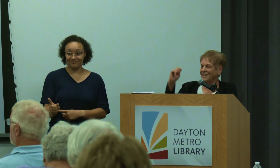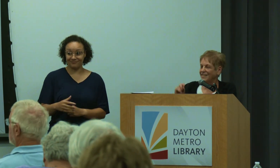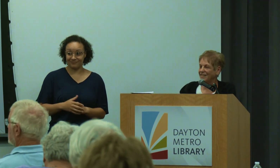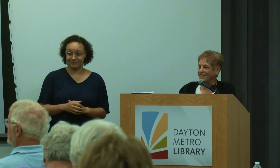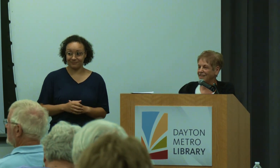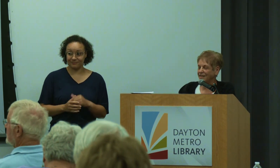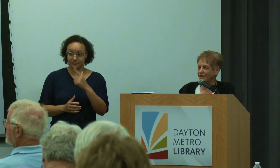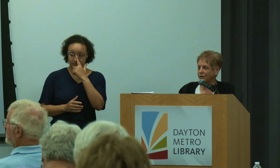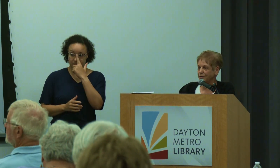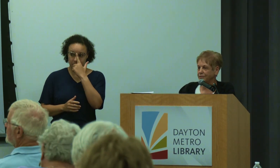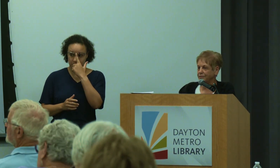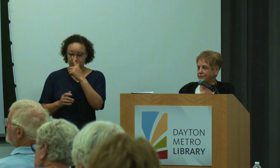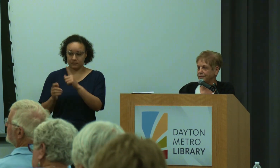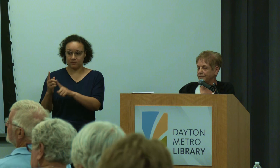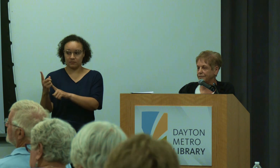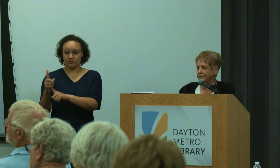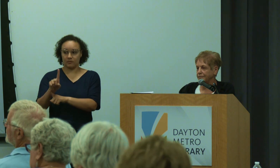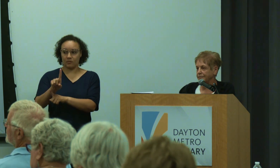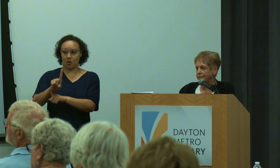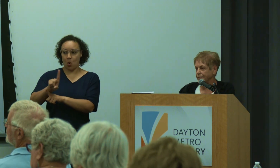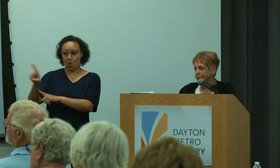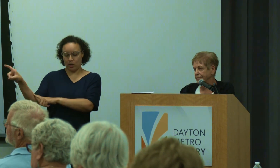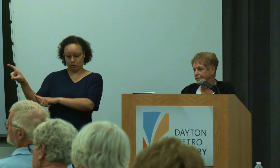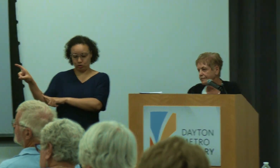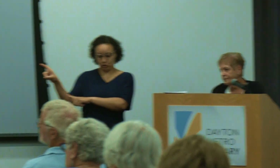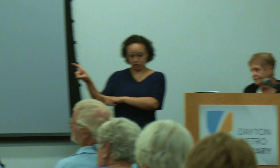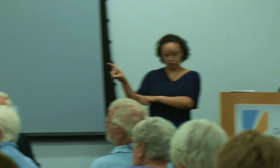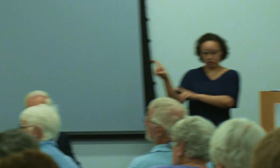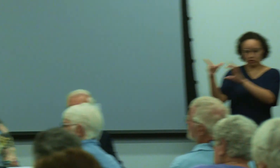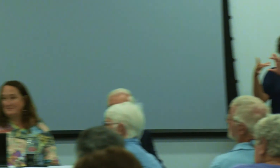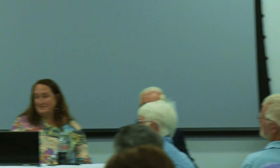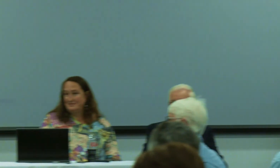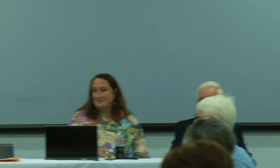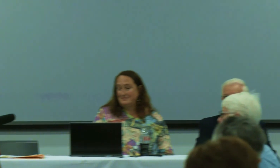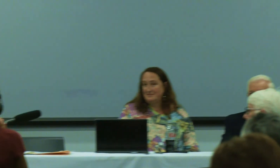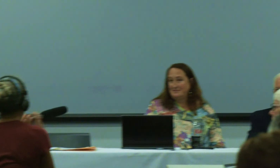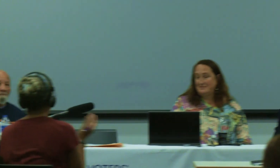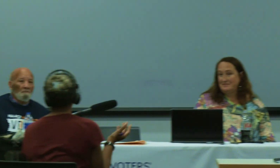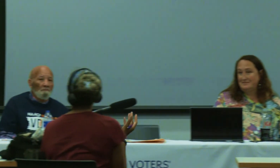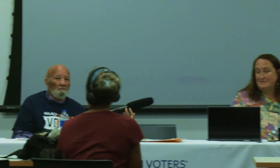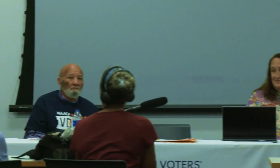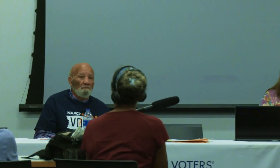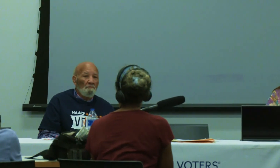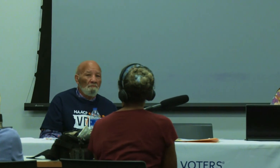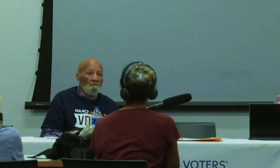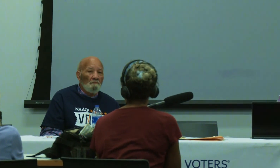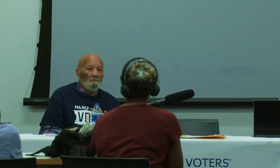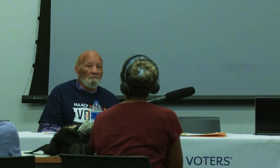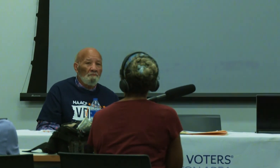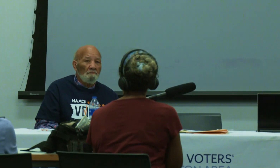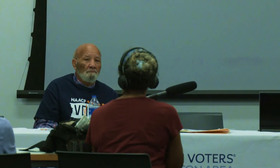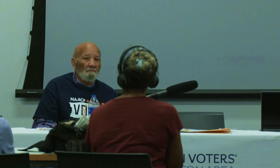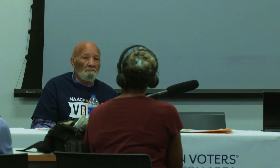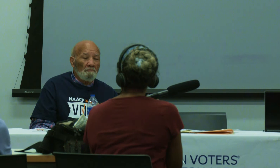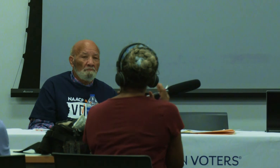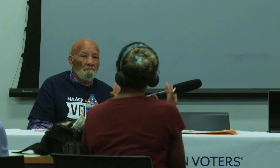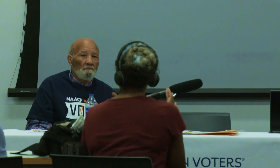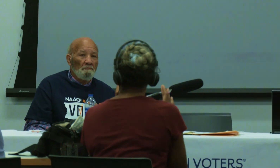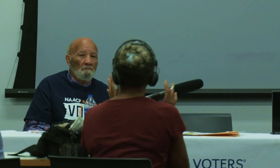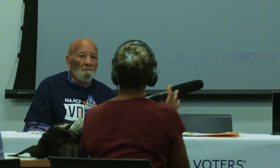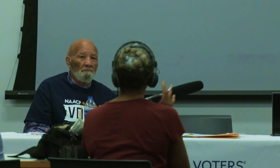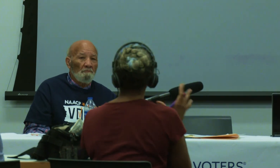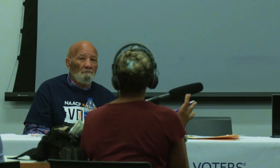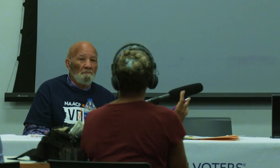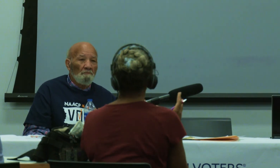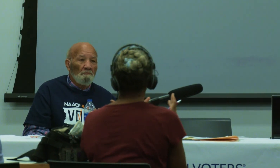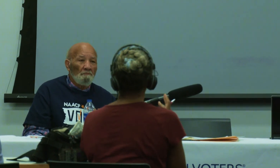Yes. I have a question regarding on the ballot coming up in November. There